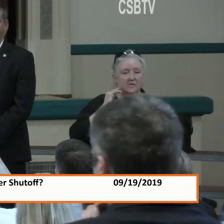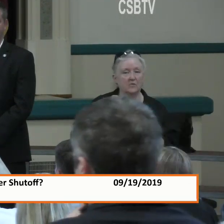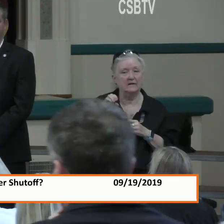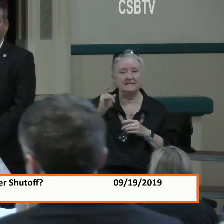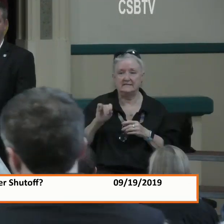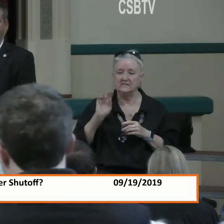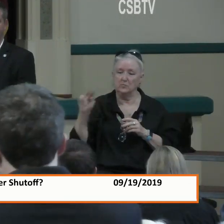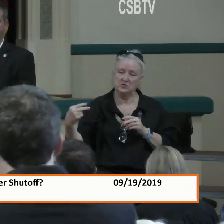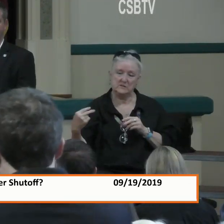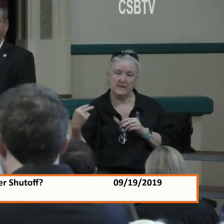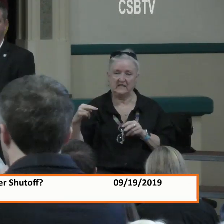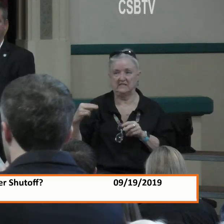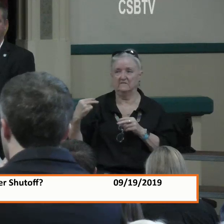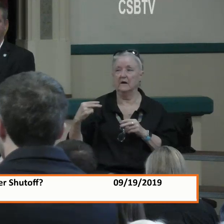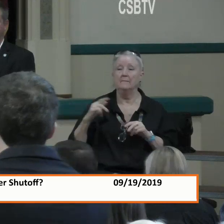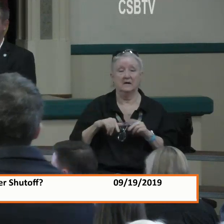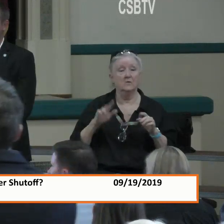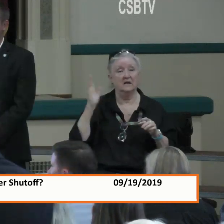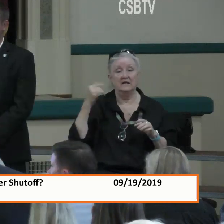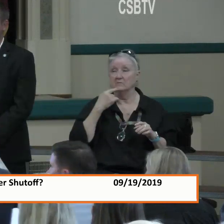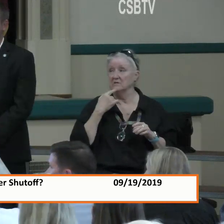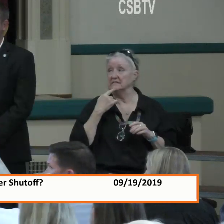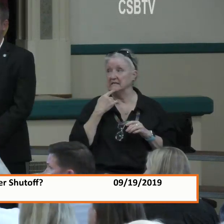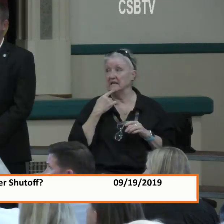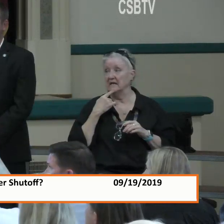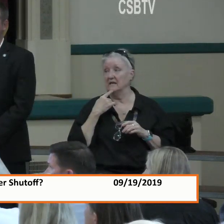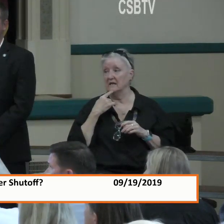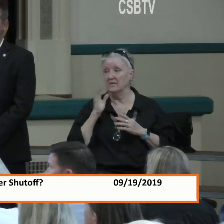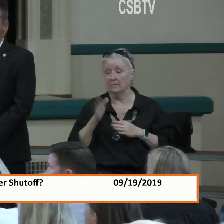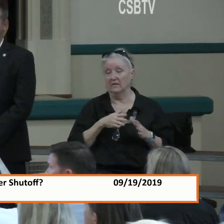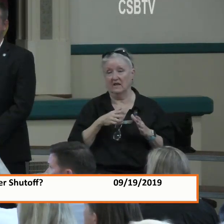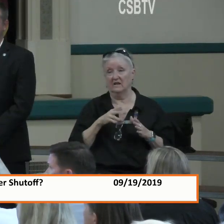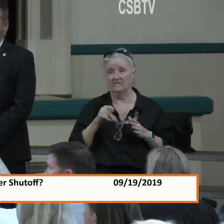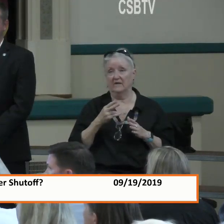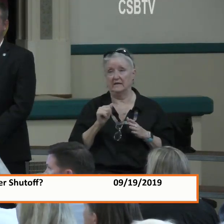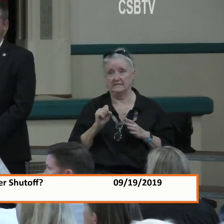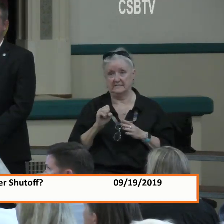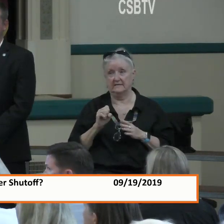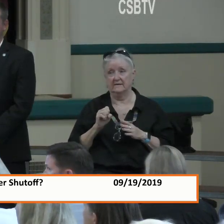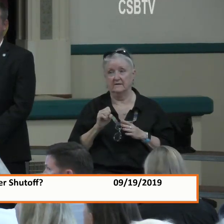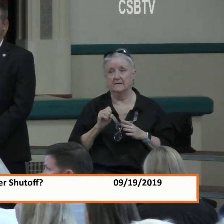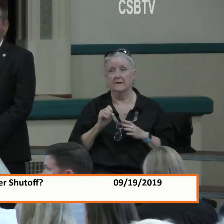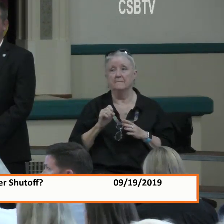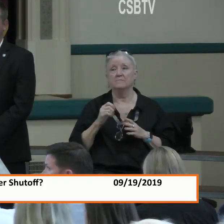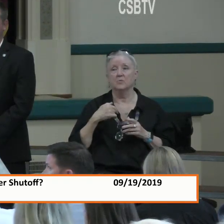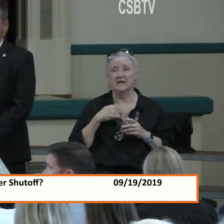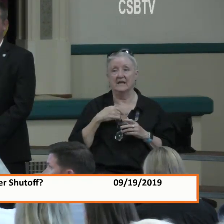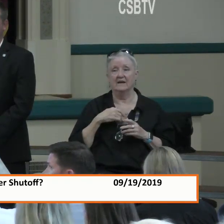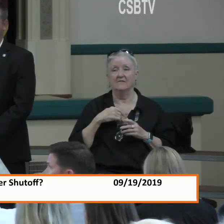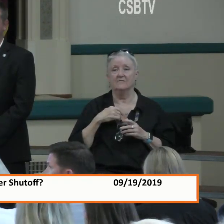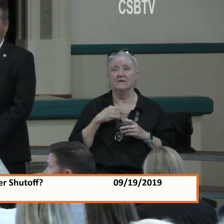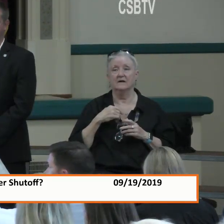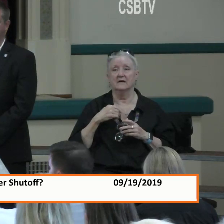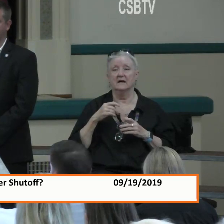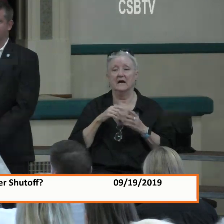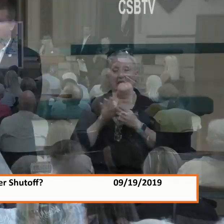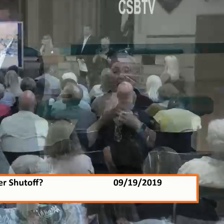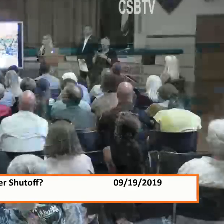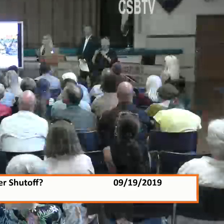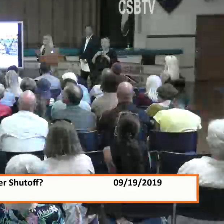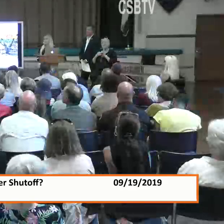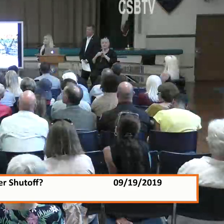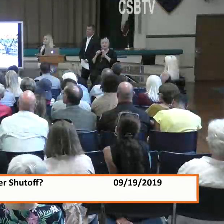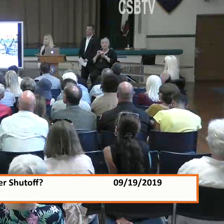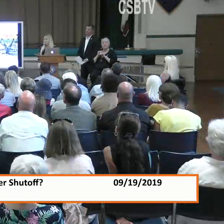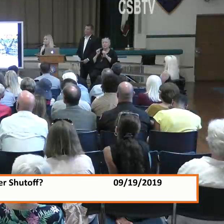perspective. But what I will say in the planning phase is we do have account representatives that work very closely